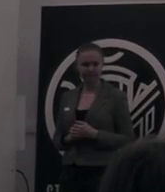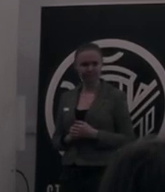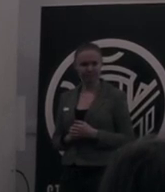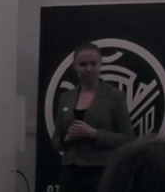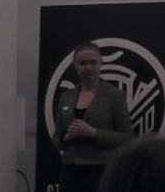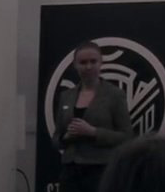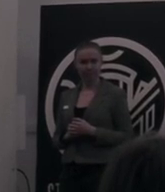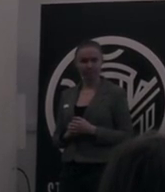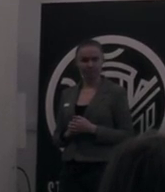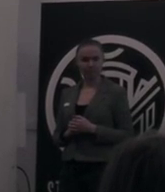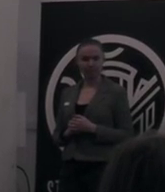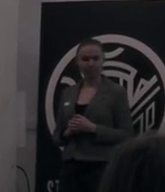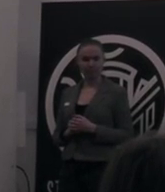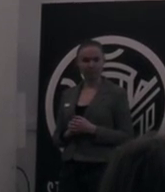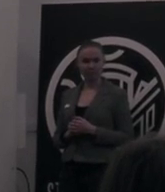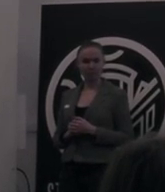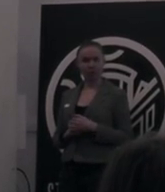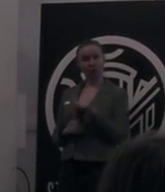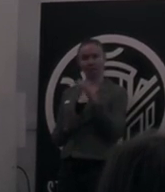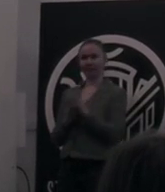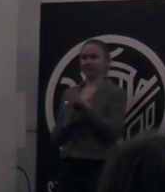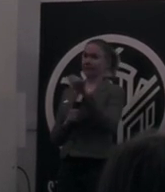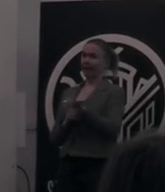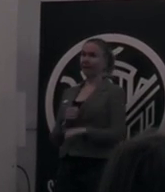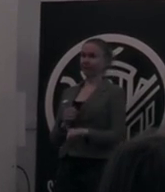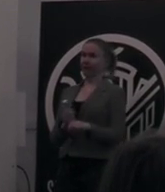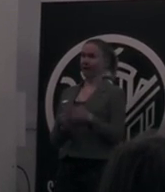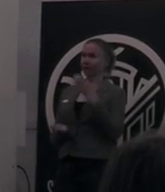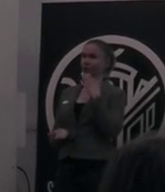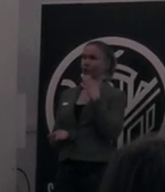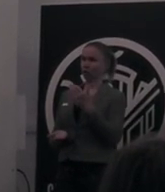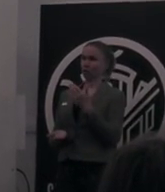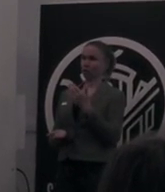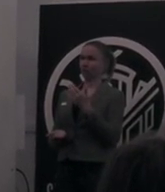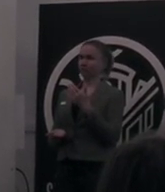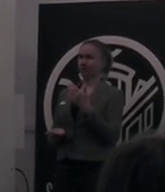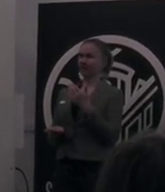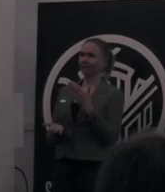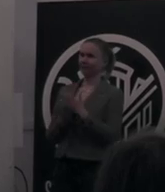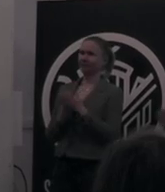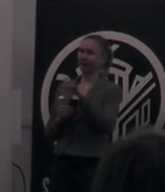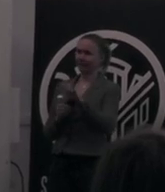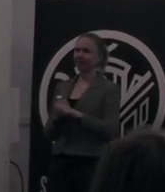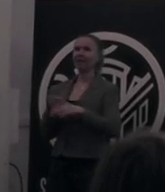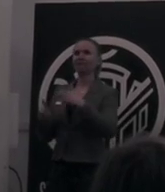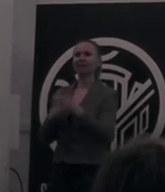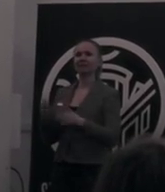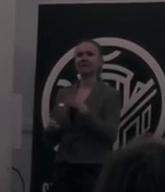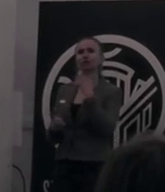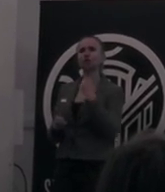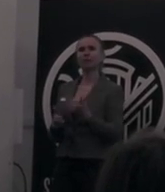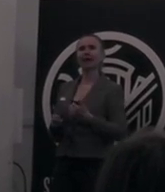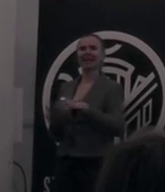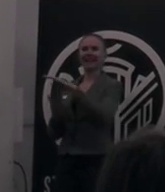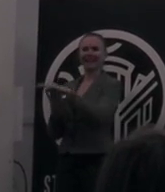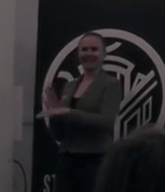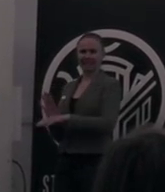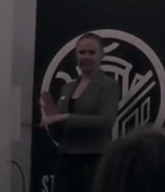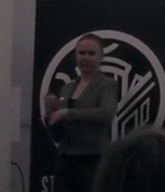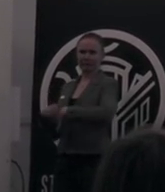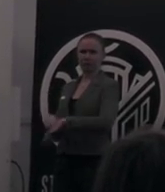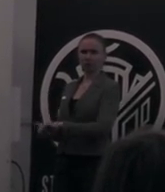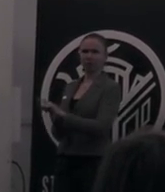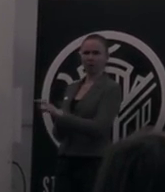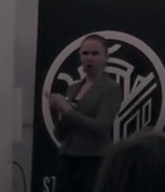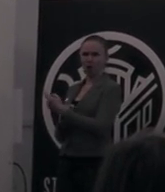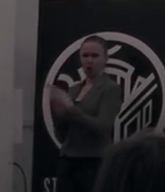And so he would feel pretty comfortable in terms of, or familiar with, the shopping list that the Yoviks have. So the Yovik shopping list